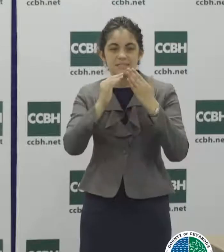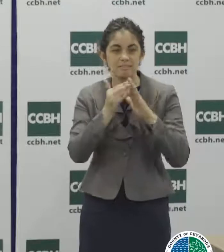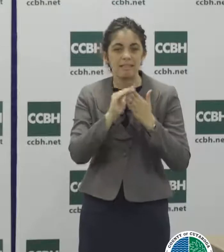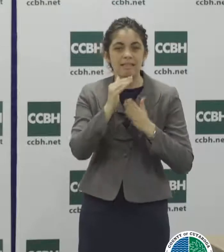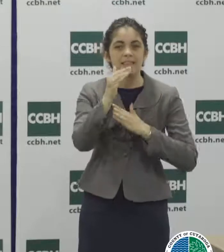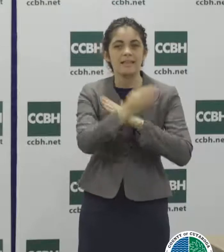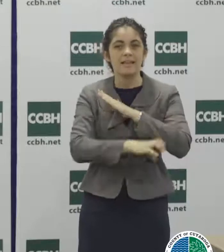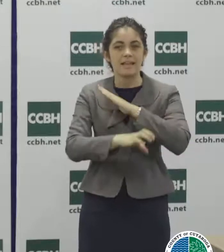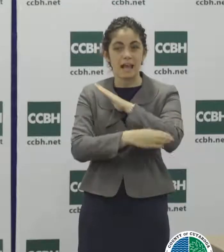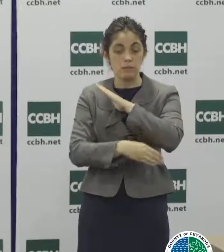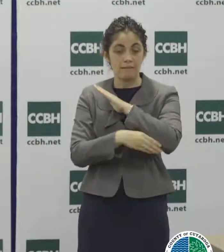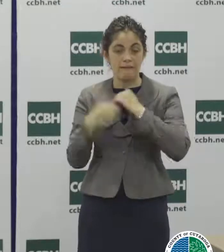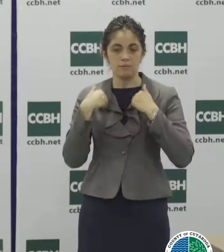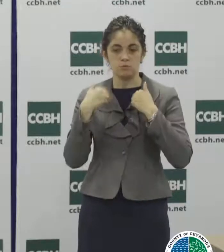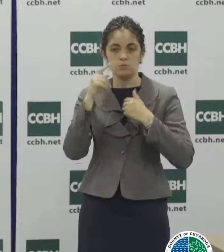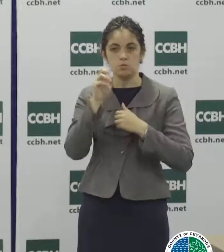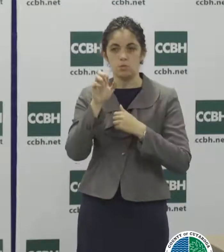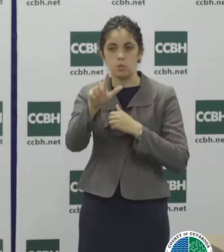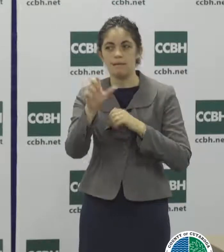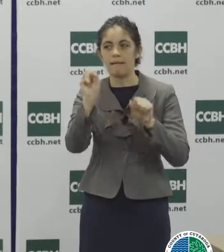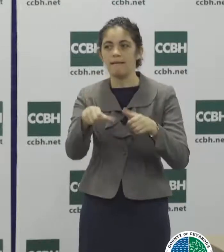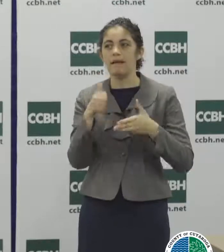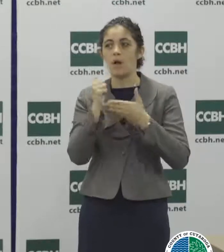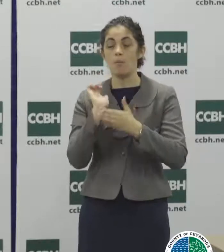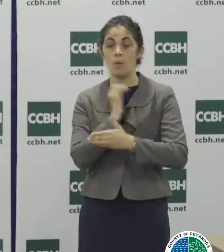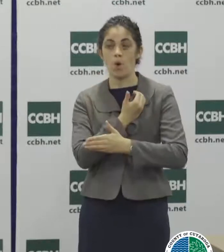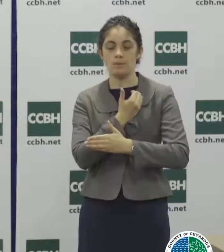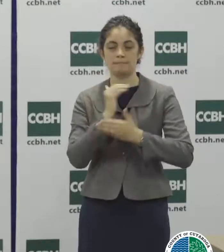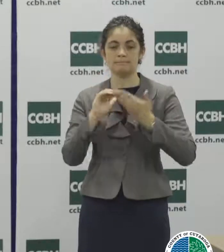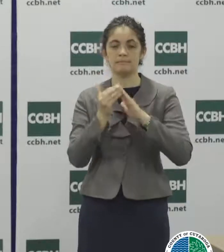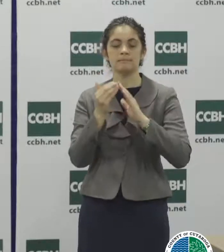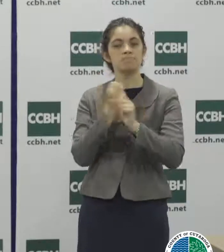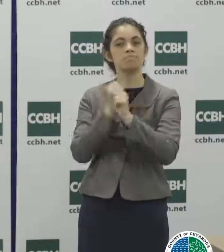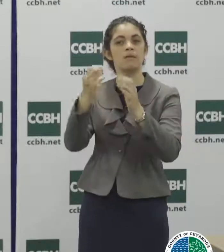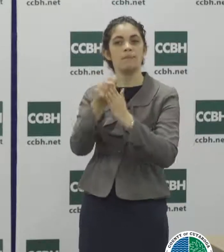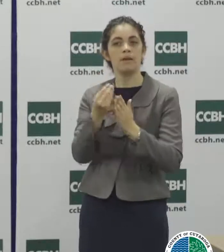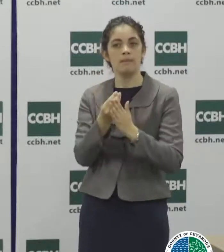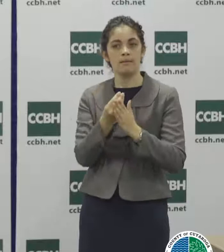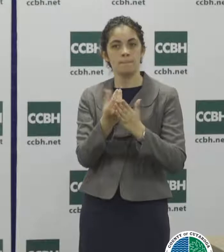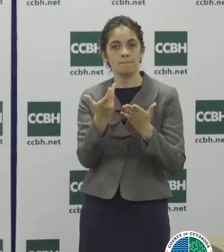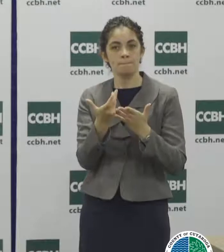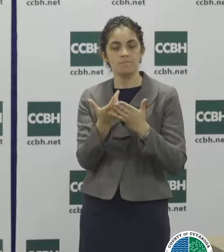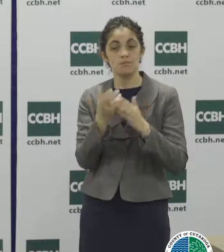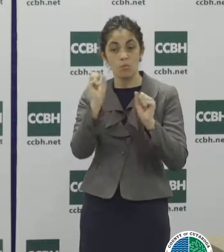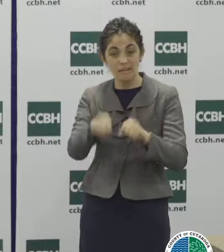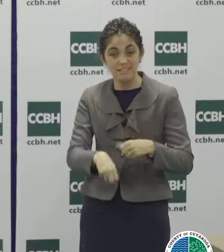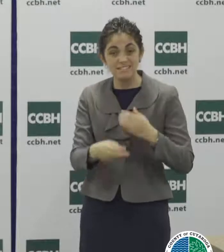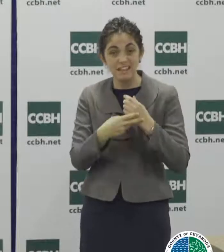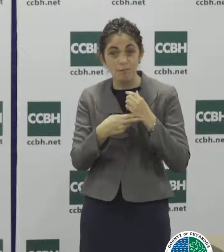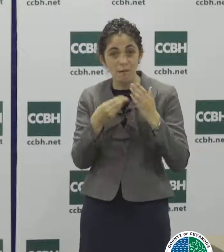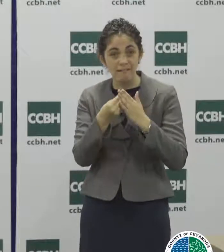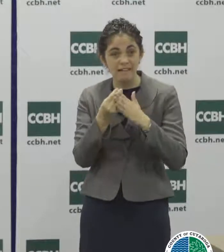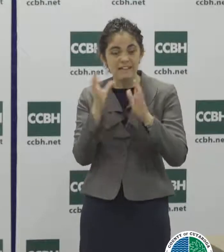county has developed a tool that can help our cities save money, that can help them survive. The county